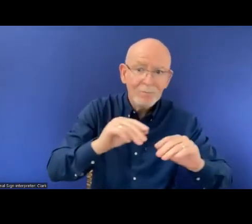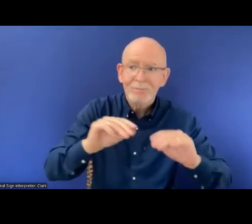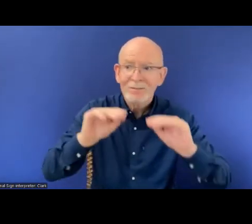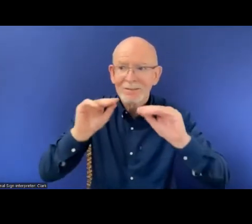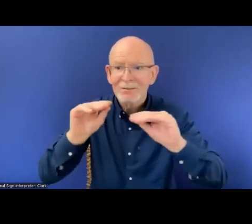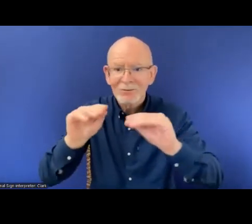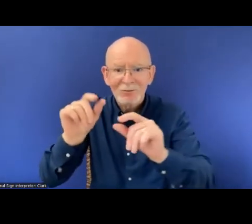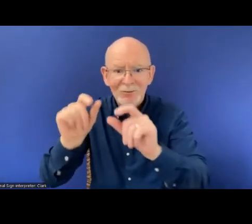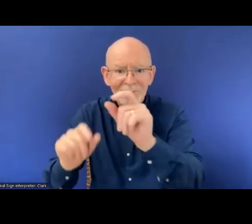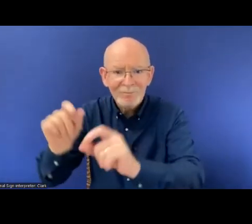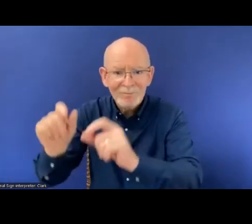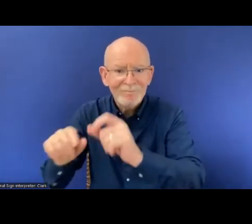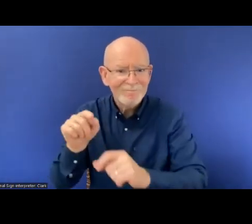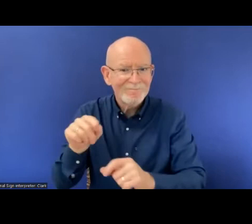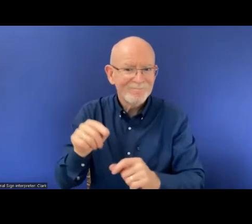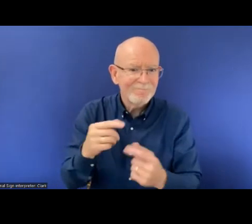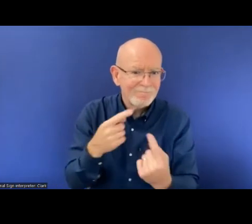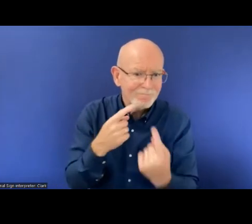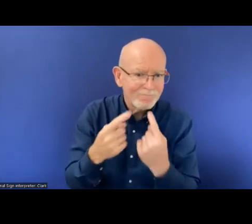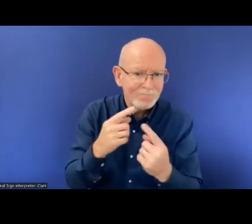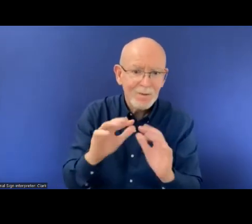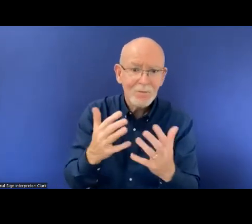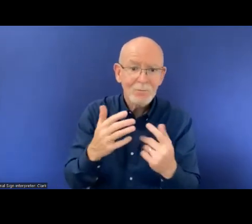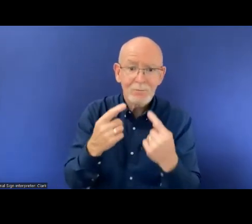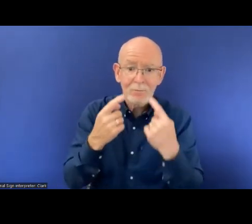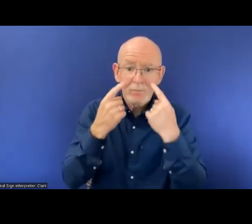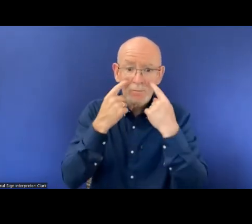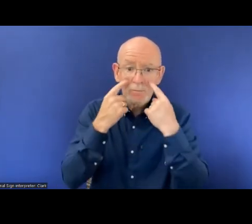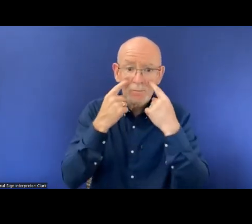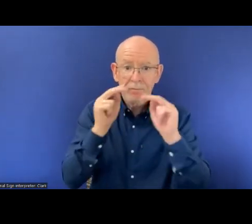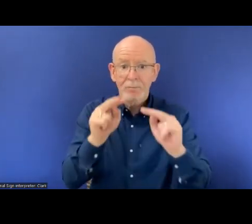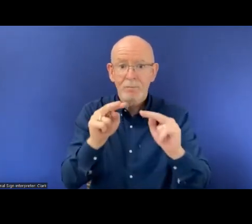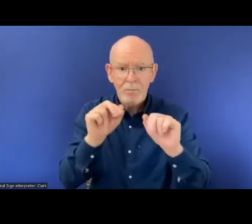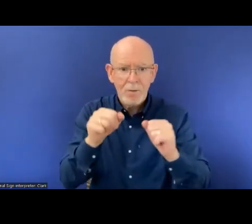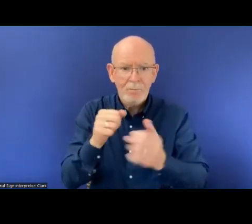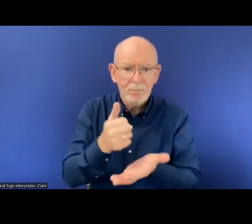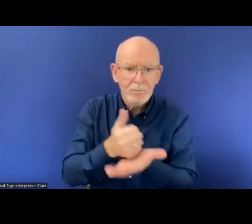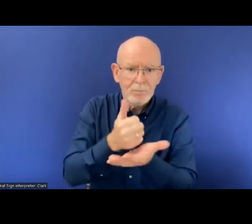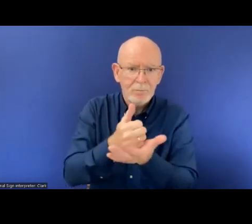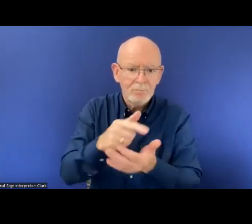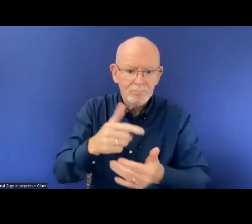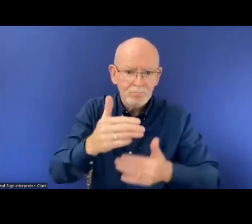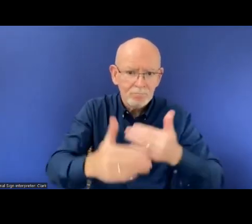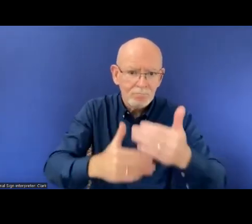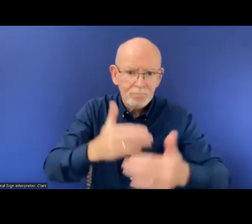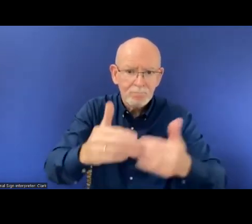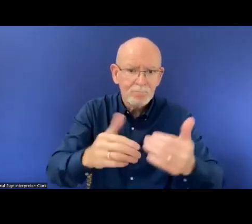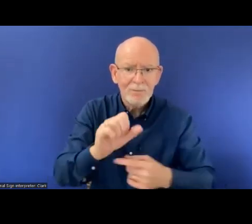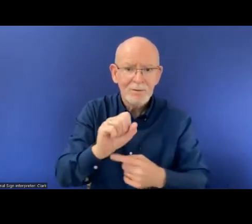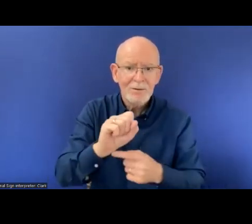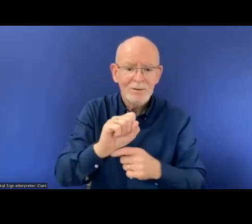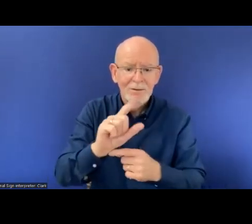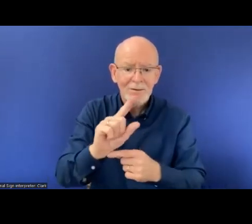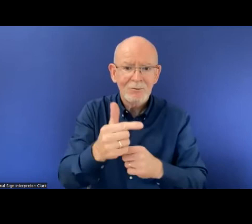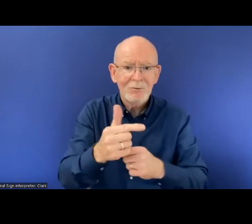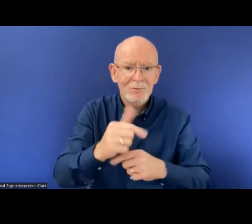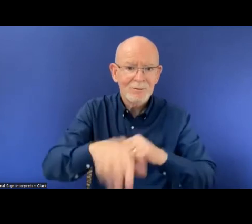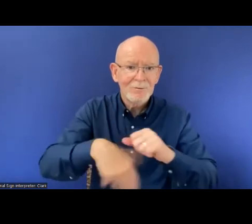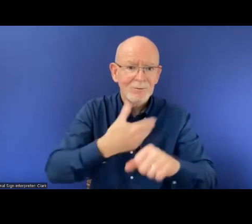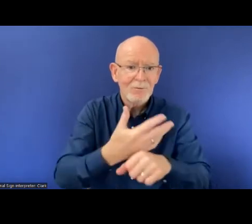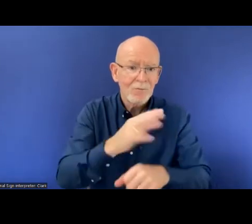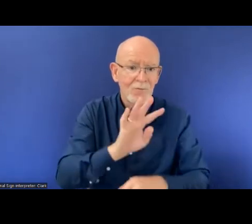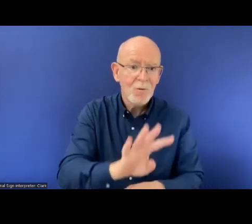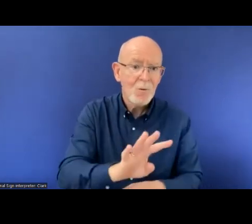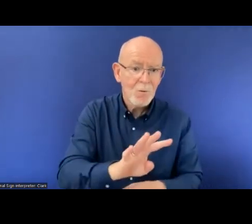eye health is a universal health issue. Nearly all humans will experience in their lifetime. For many, it will